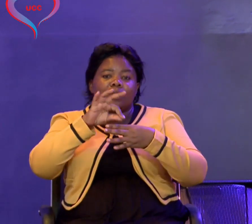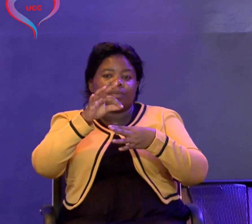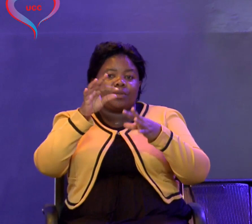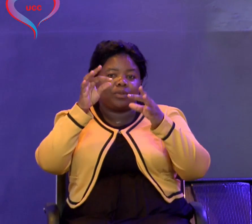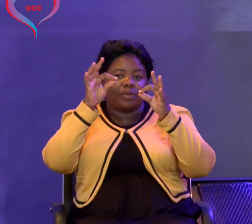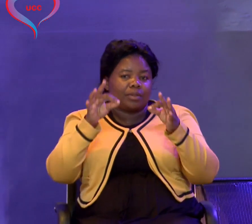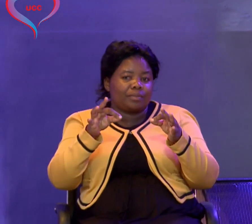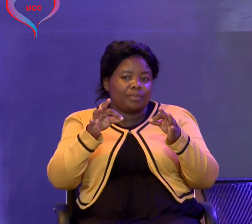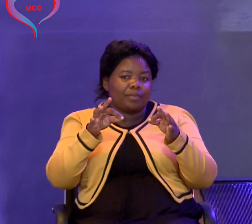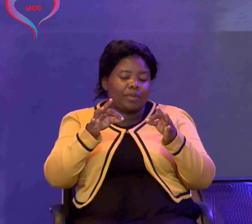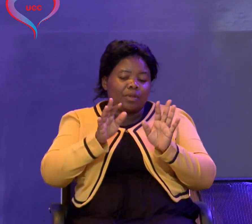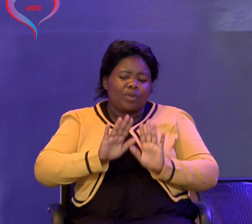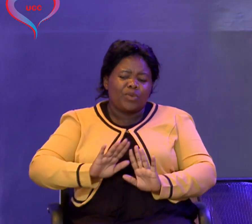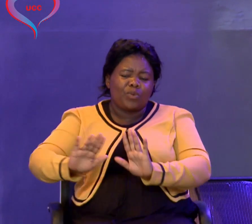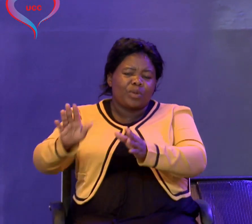spiritual.